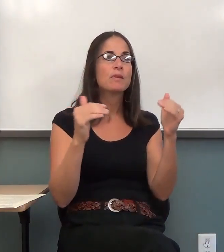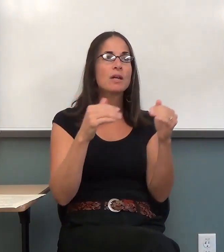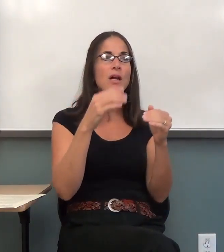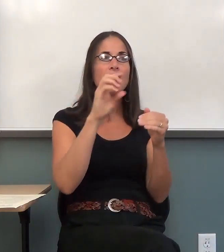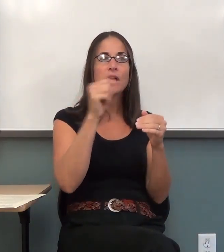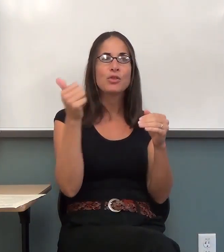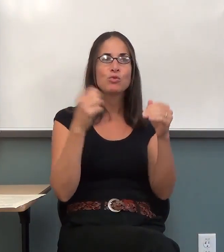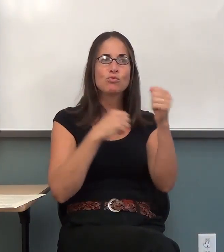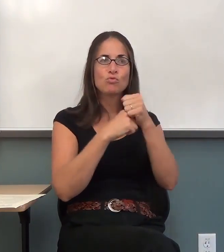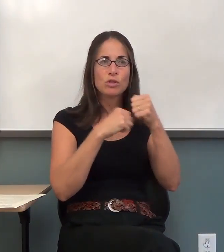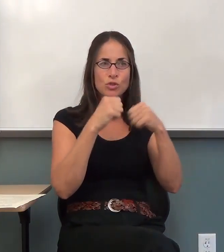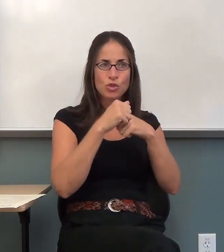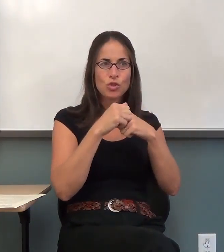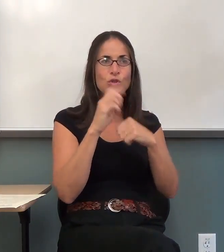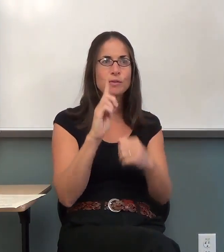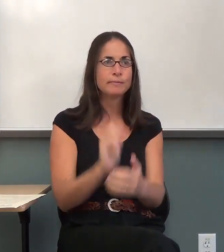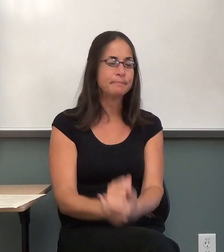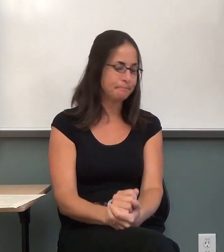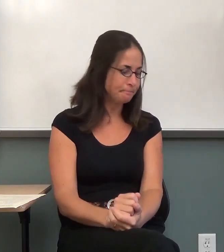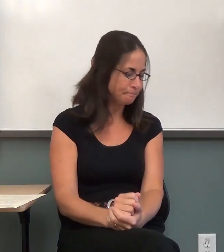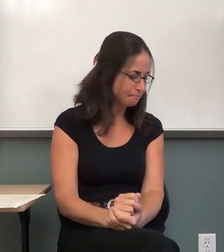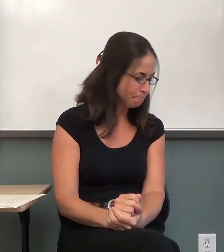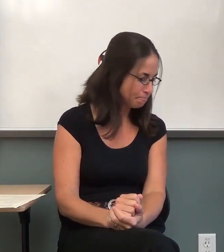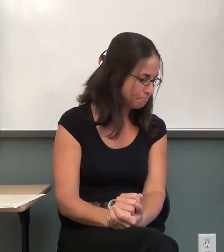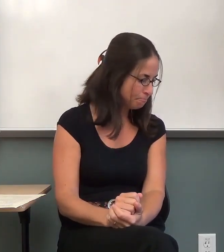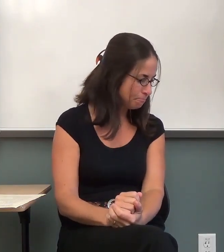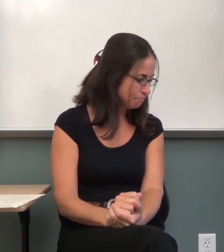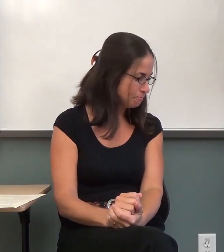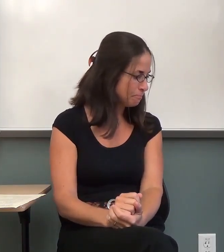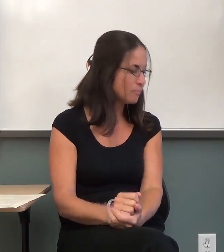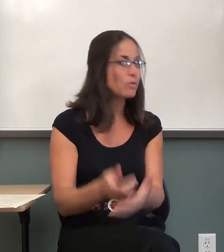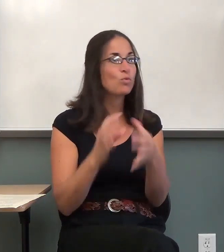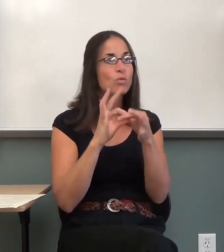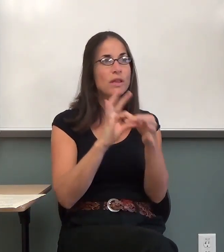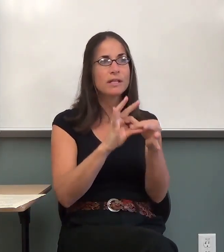structure, and it has to do with a sentence.